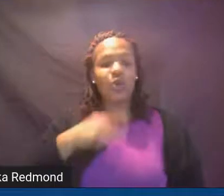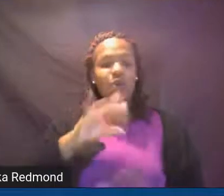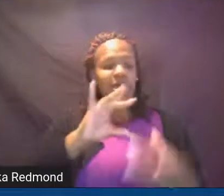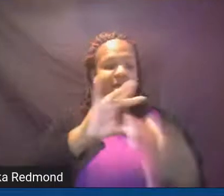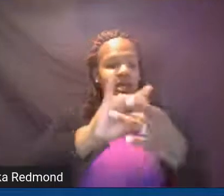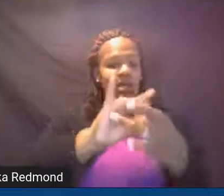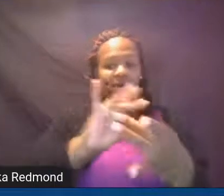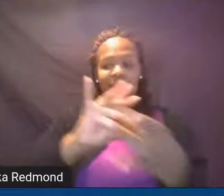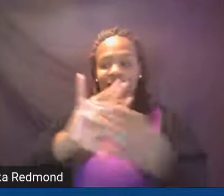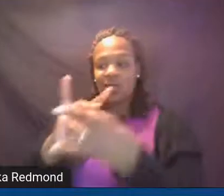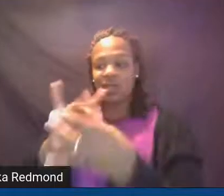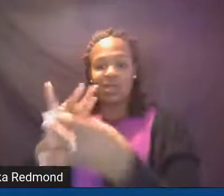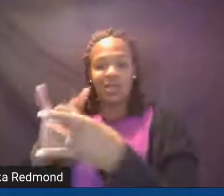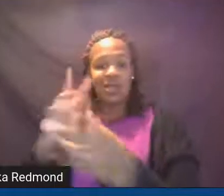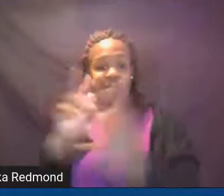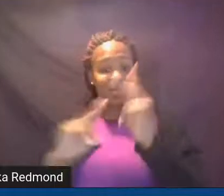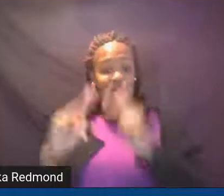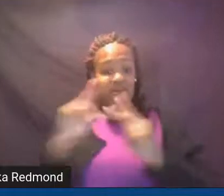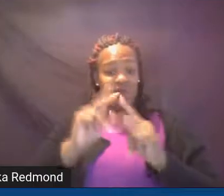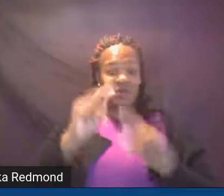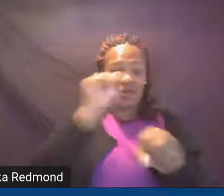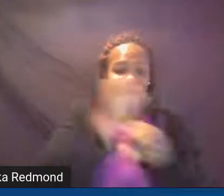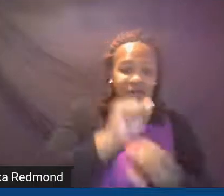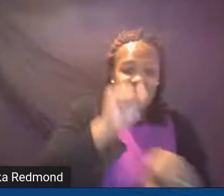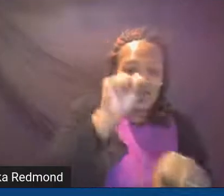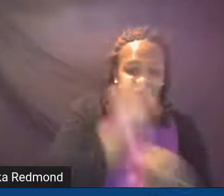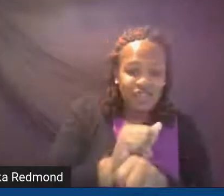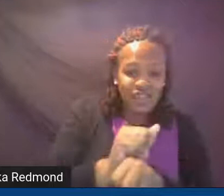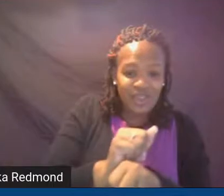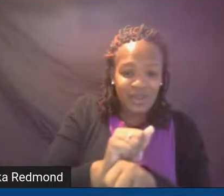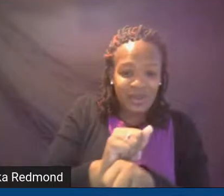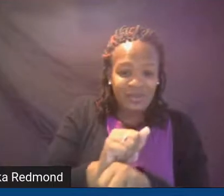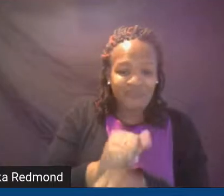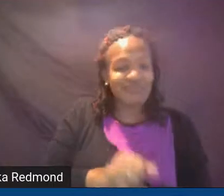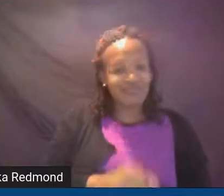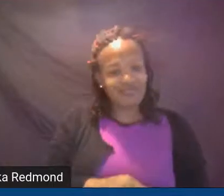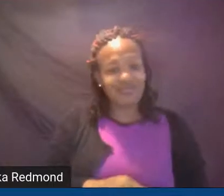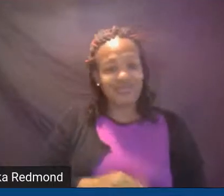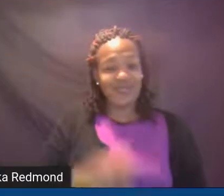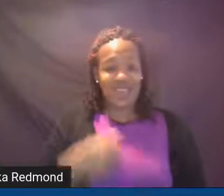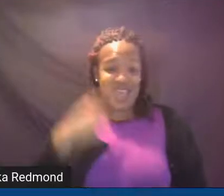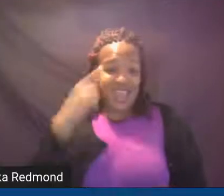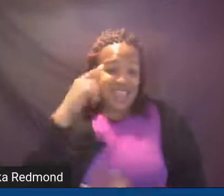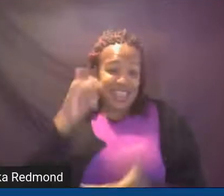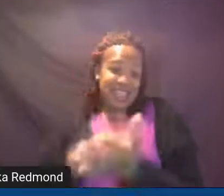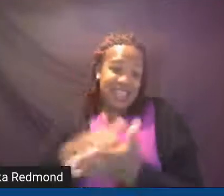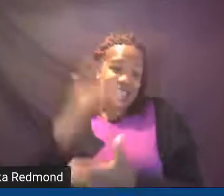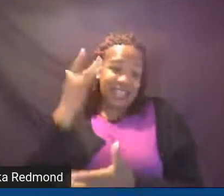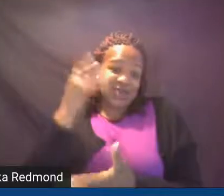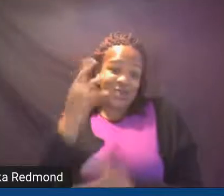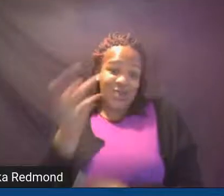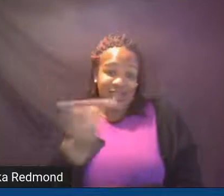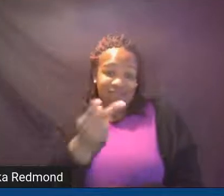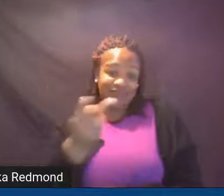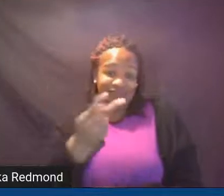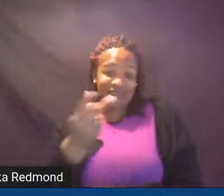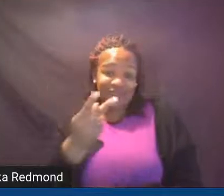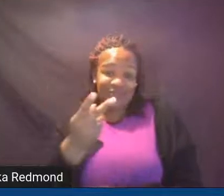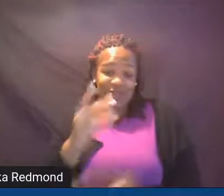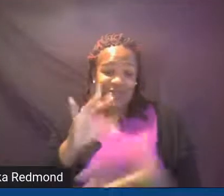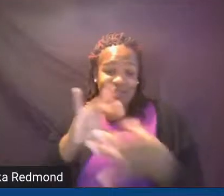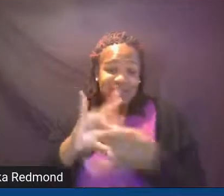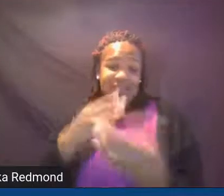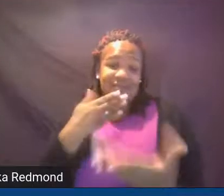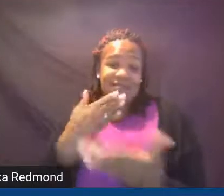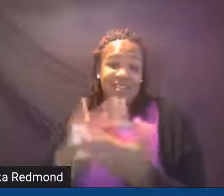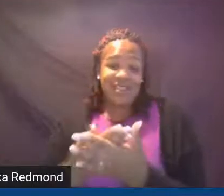people for a job, for employment. So I think that's another reason we got connected very well. Rangam's mission is to promote